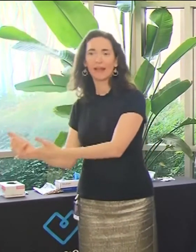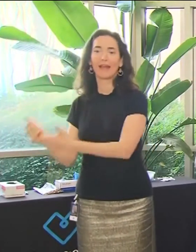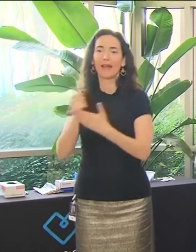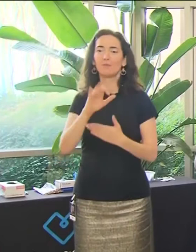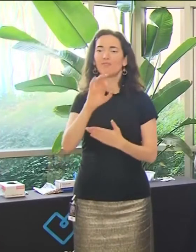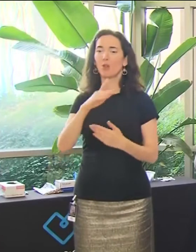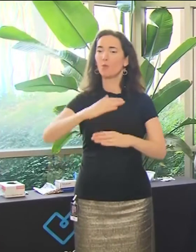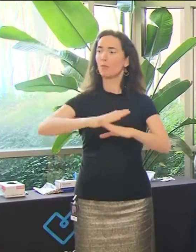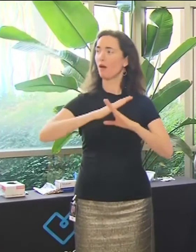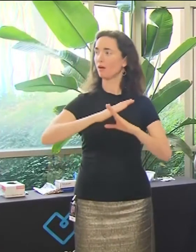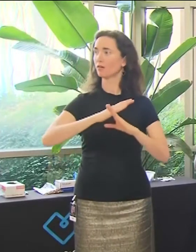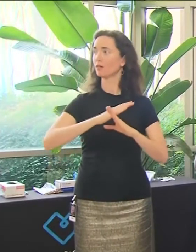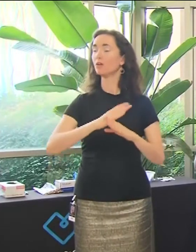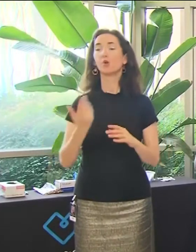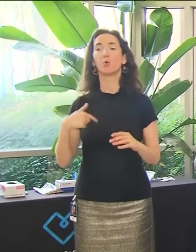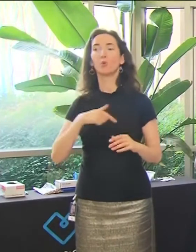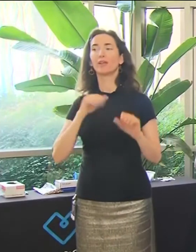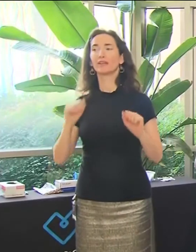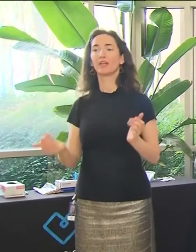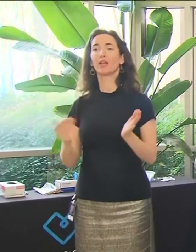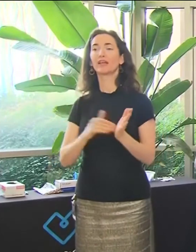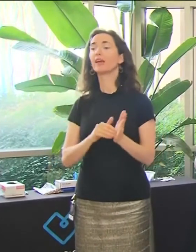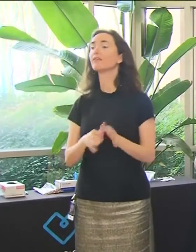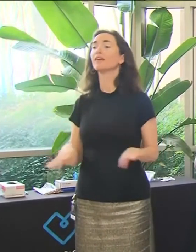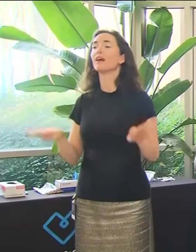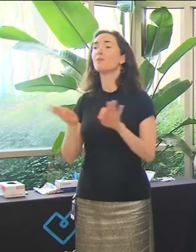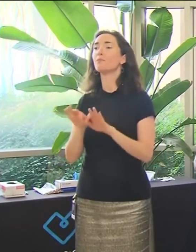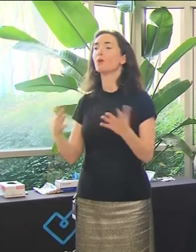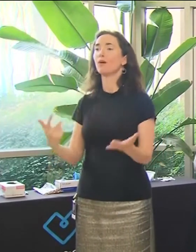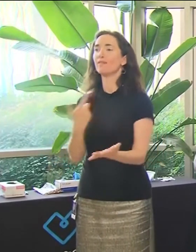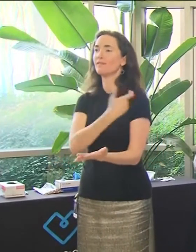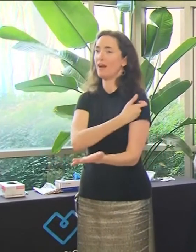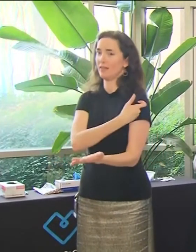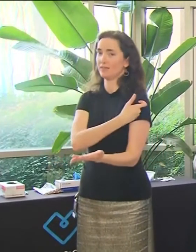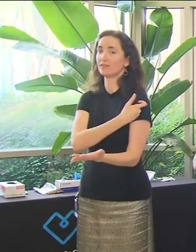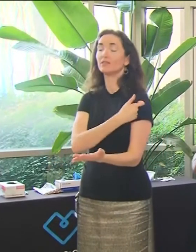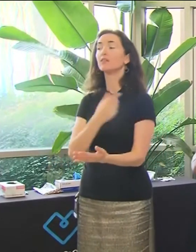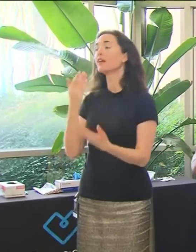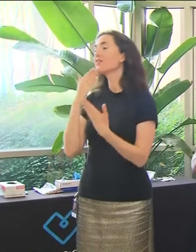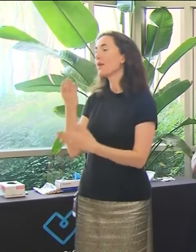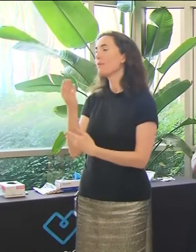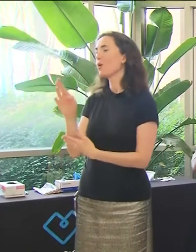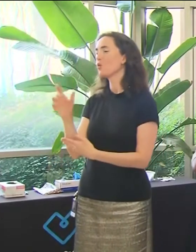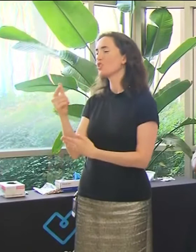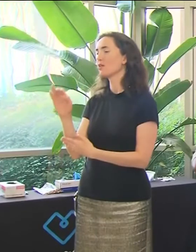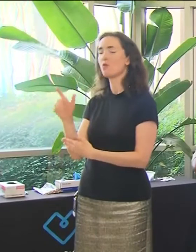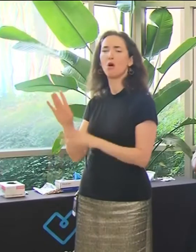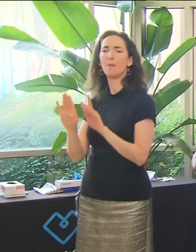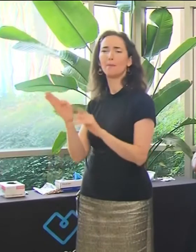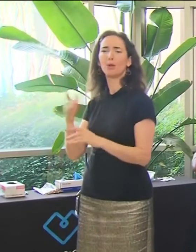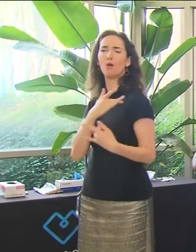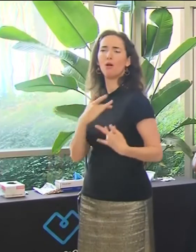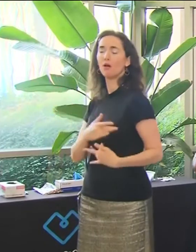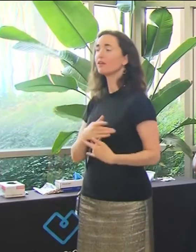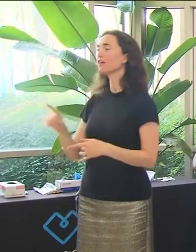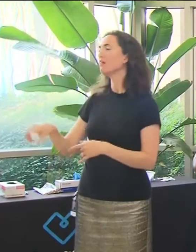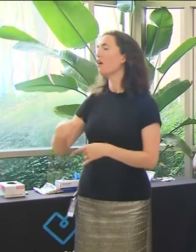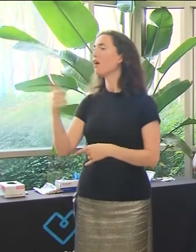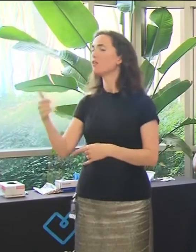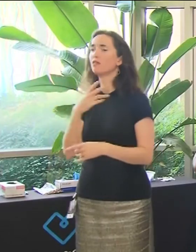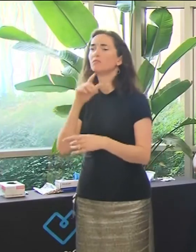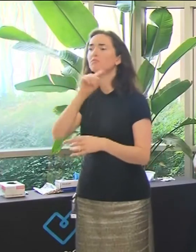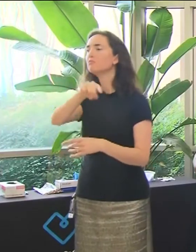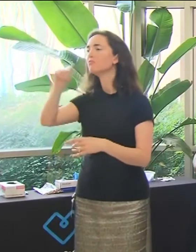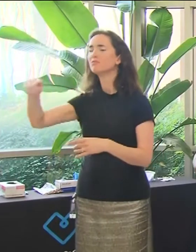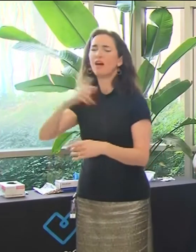again. Again, vaccination is a big part of this. I do want to thank Baton Rouge General and our other healthcare entities because of the work they've done